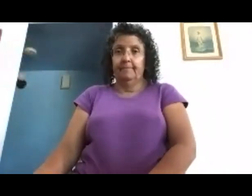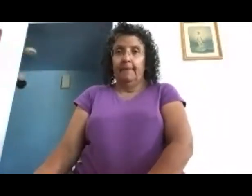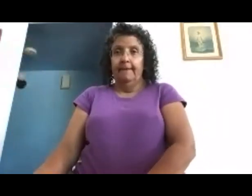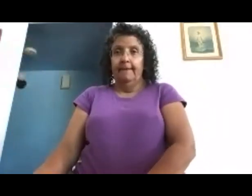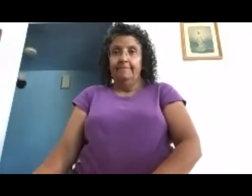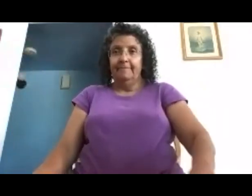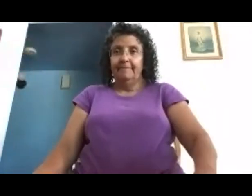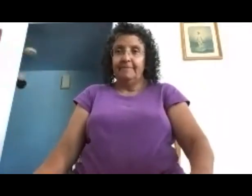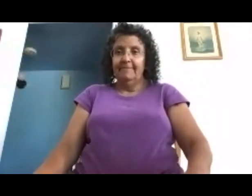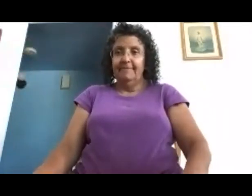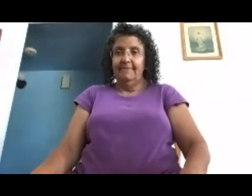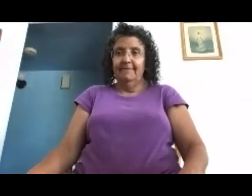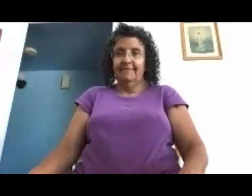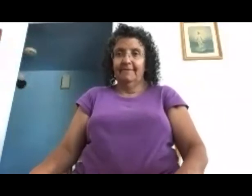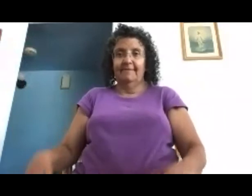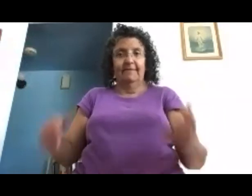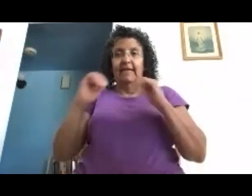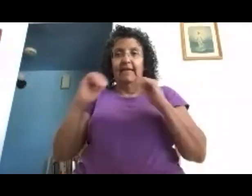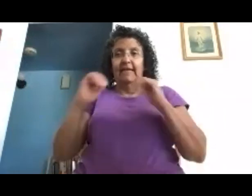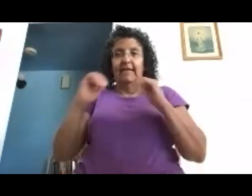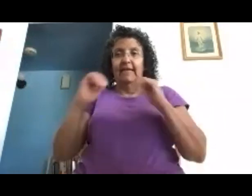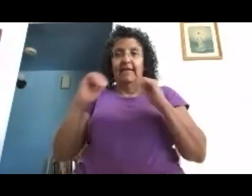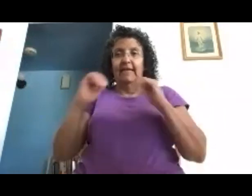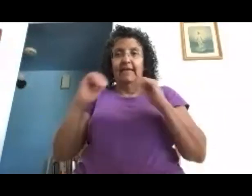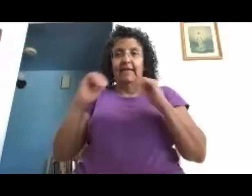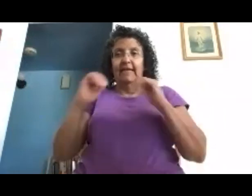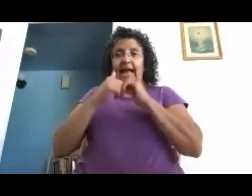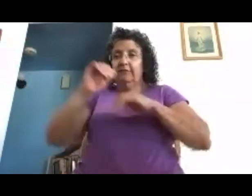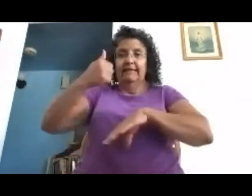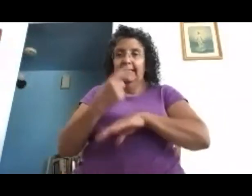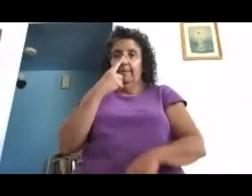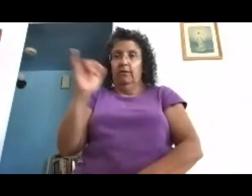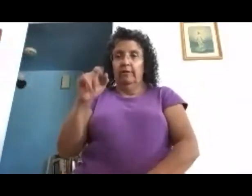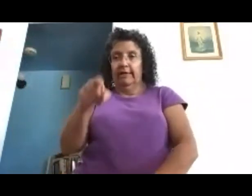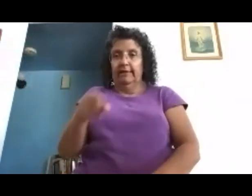And this is how I set it up. I'm going to move the camera down a little bit.